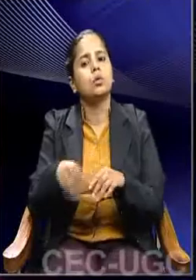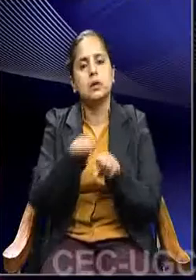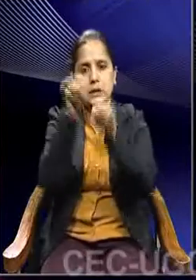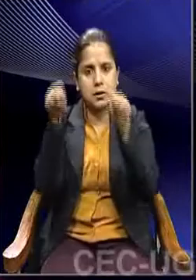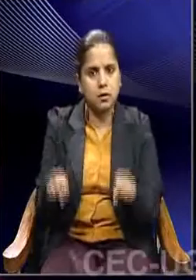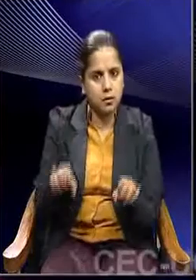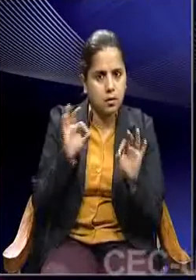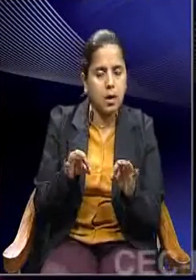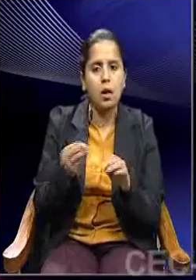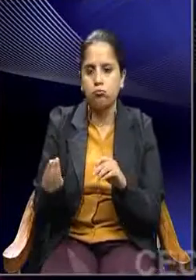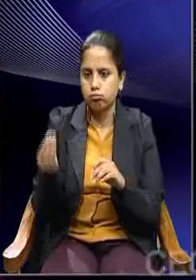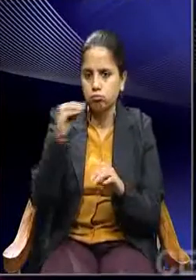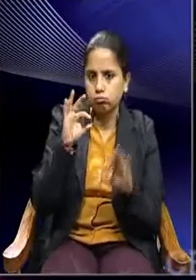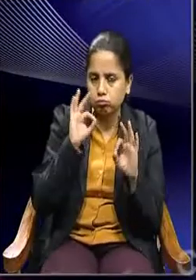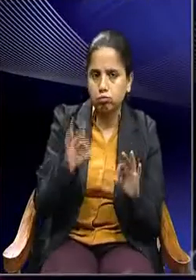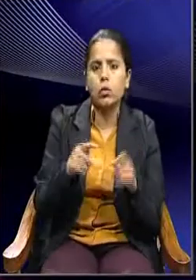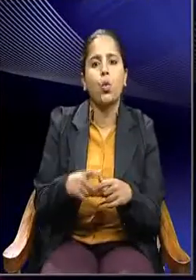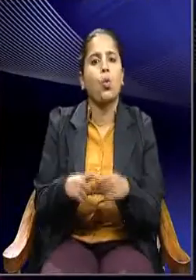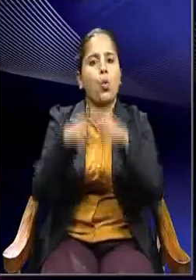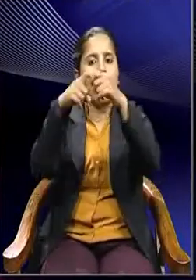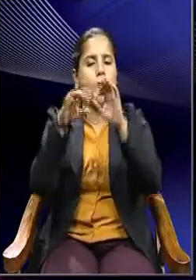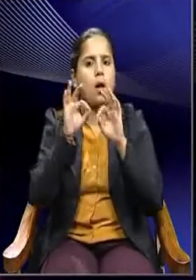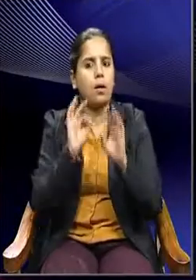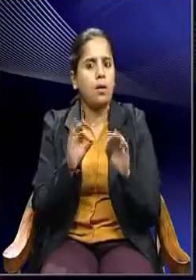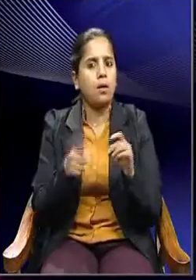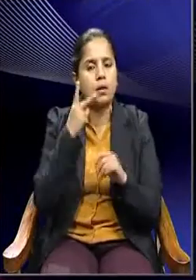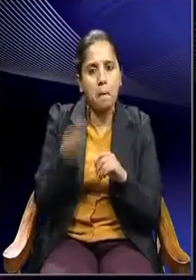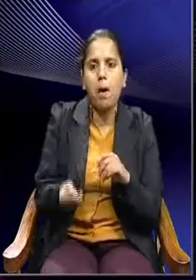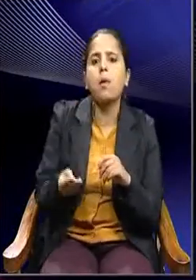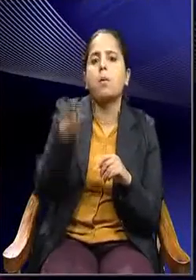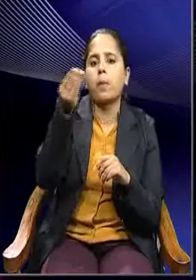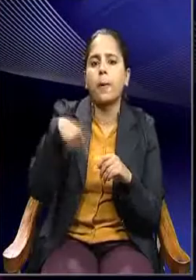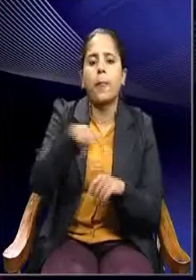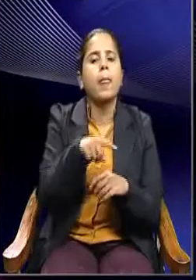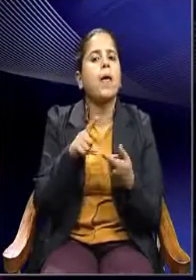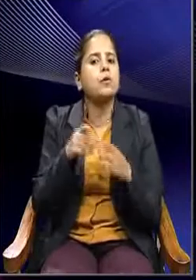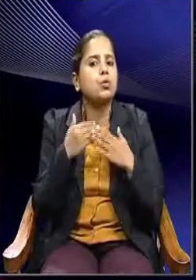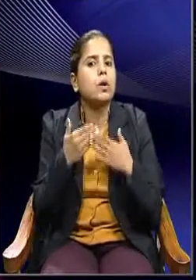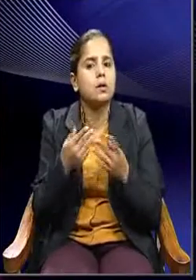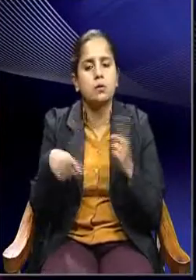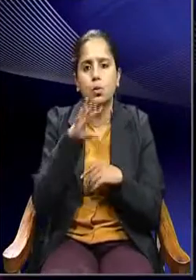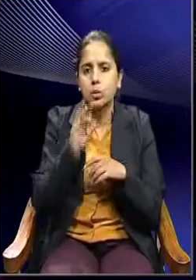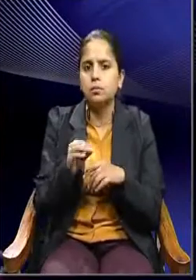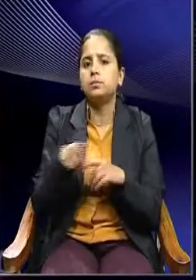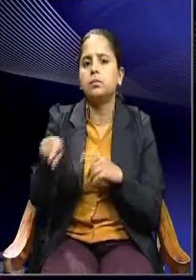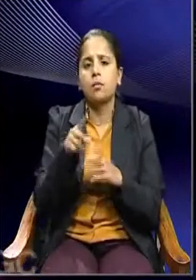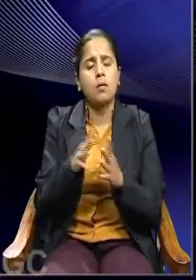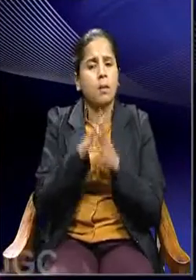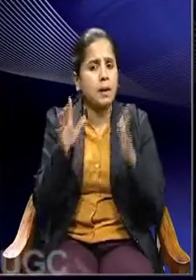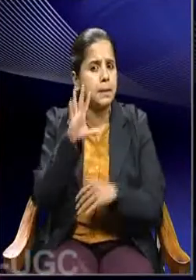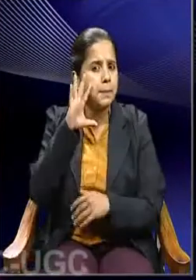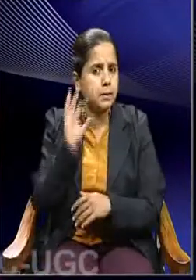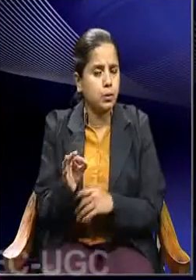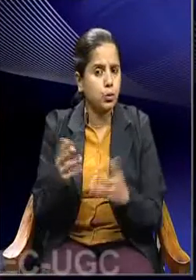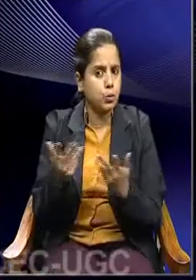systematic improvement of quality and content of education and of teaching techniques, and most important,